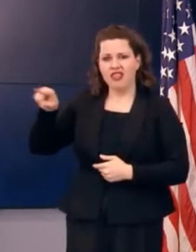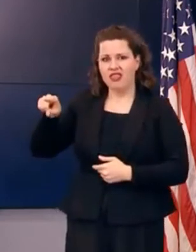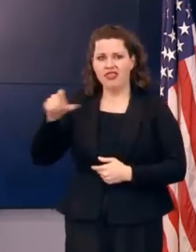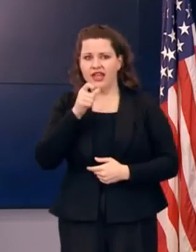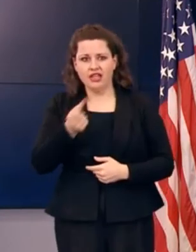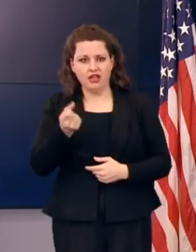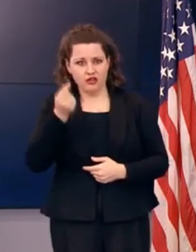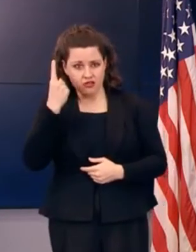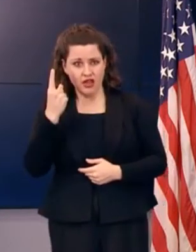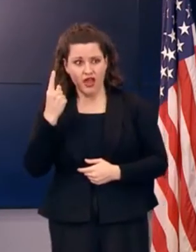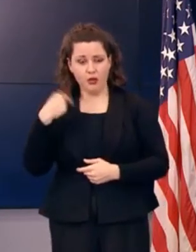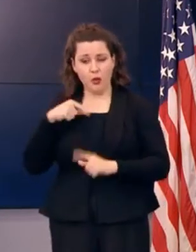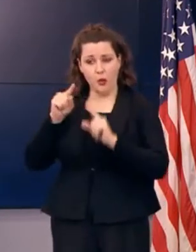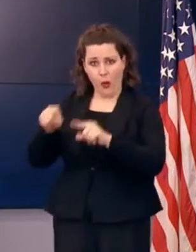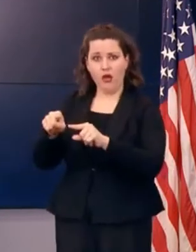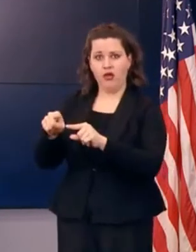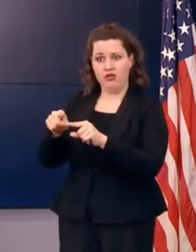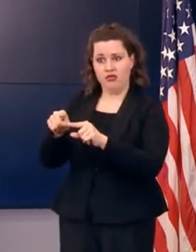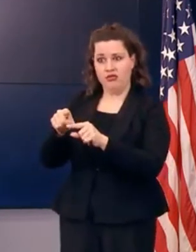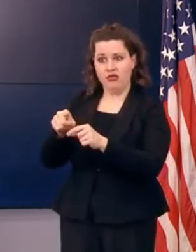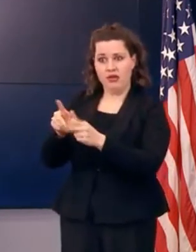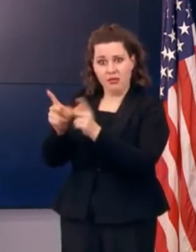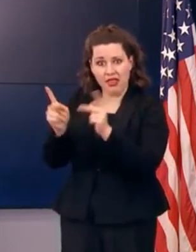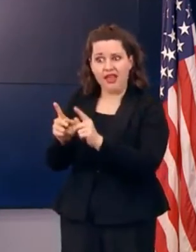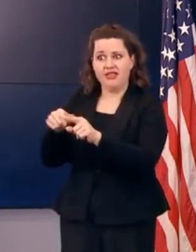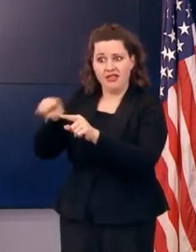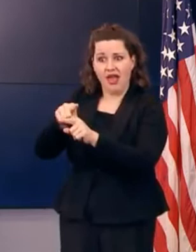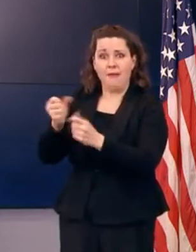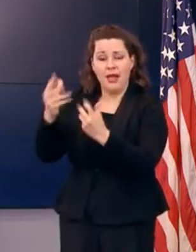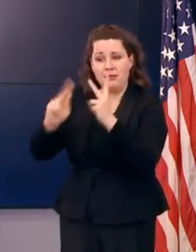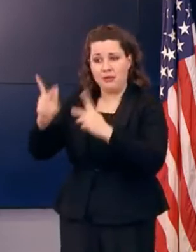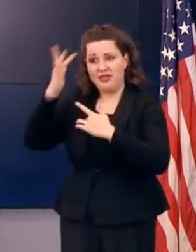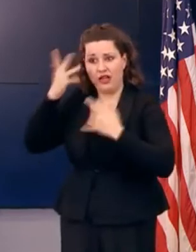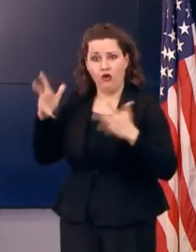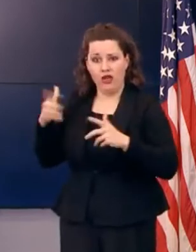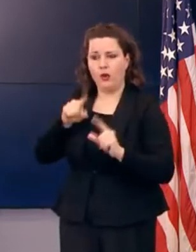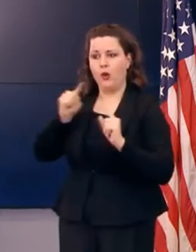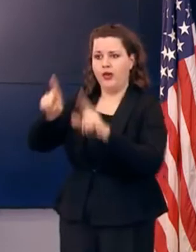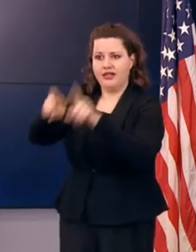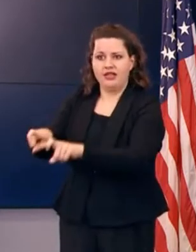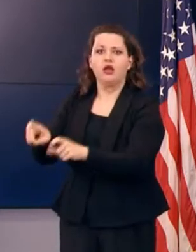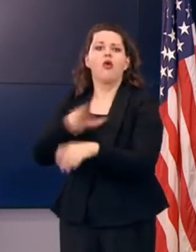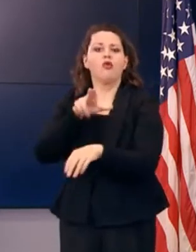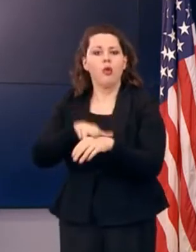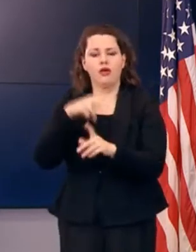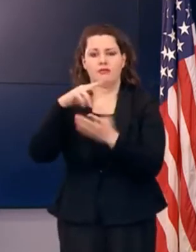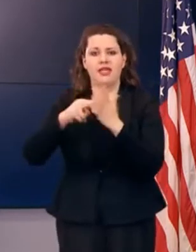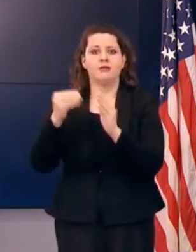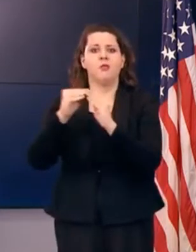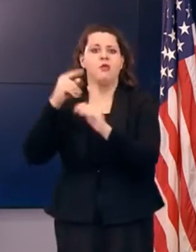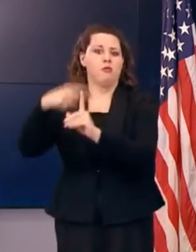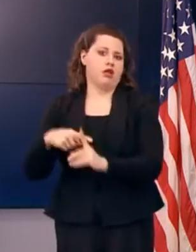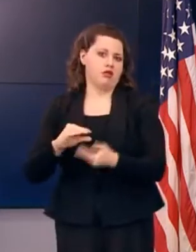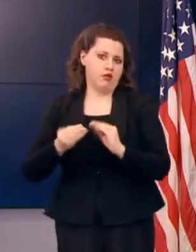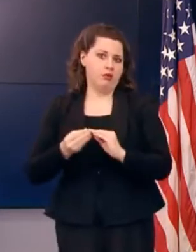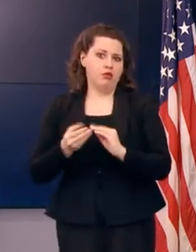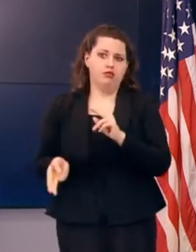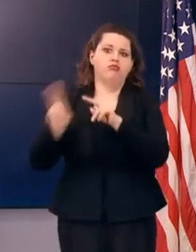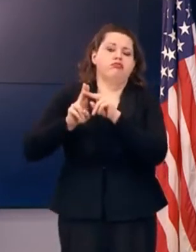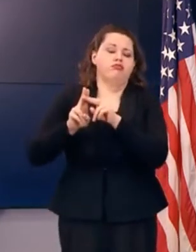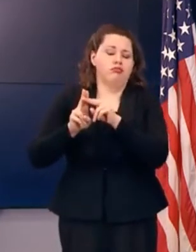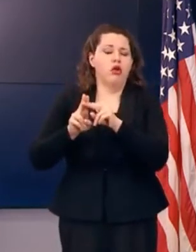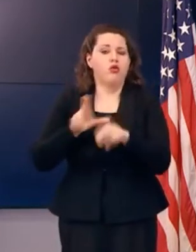going to the hot spot and we were testing. So of course our positive cases are going to increase, and of course we're going to continue to